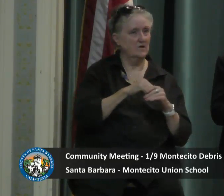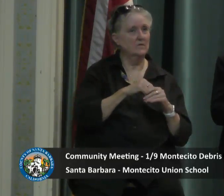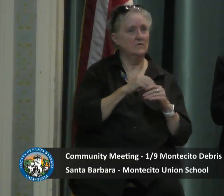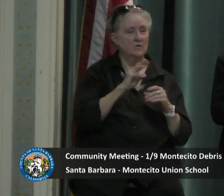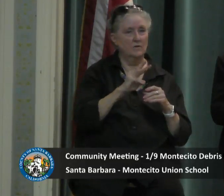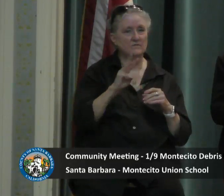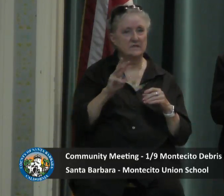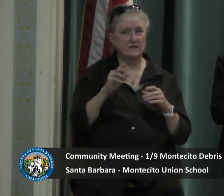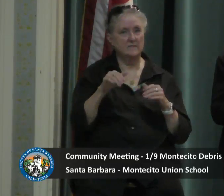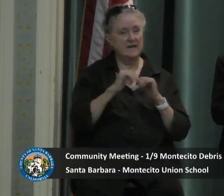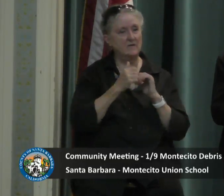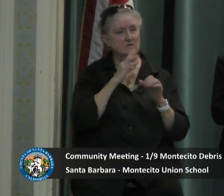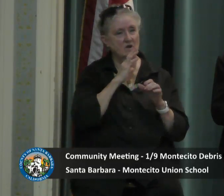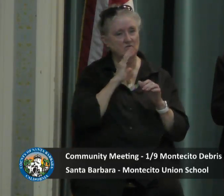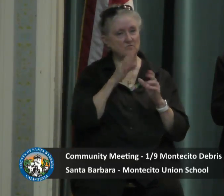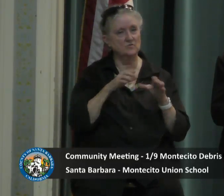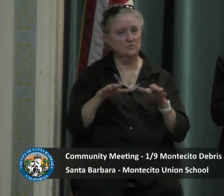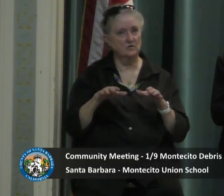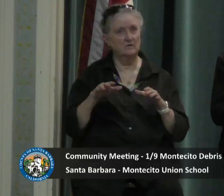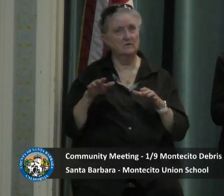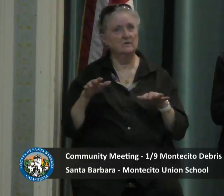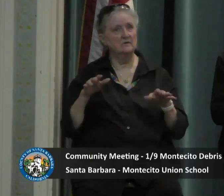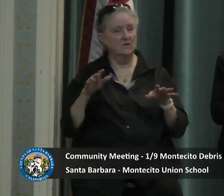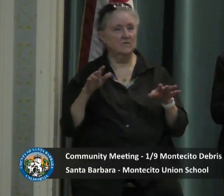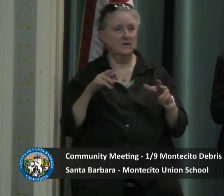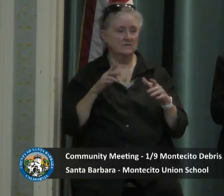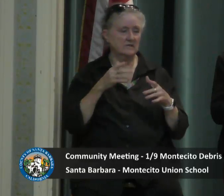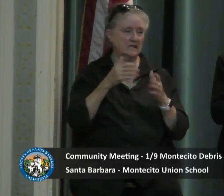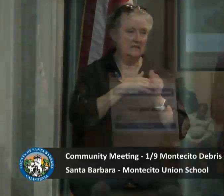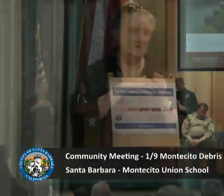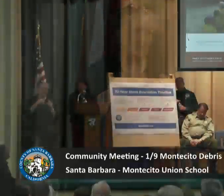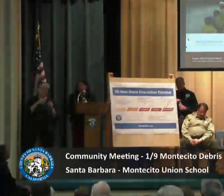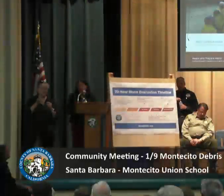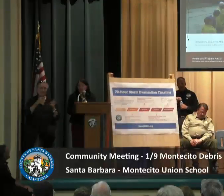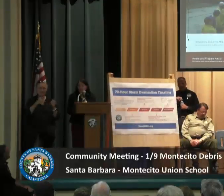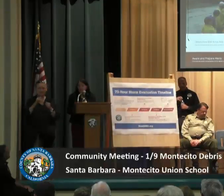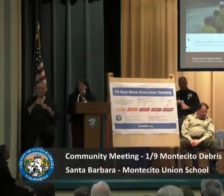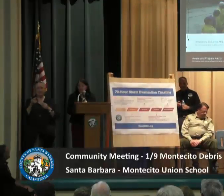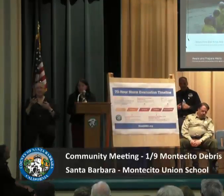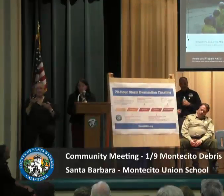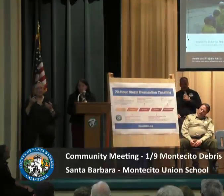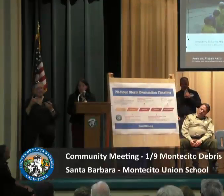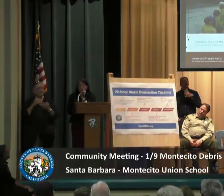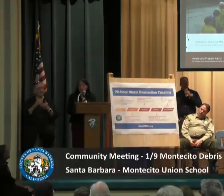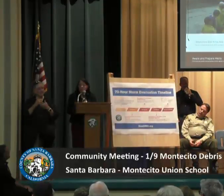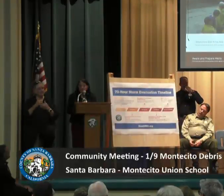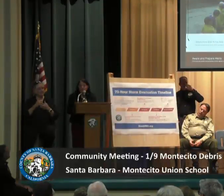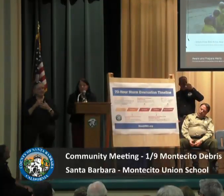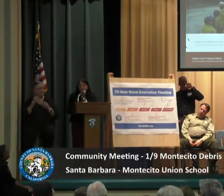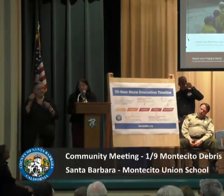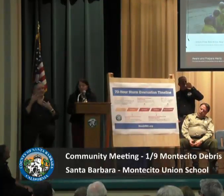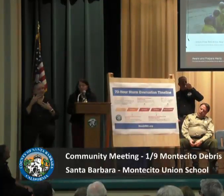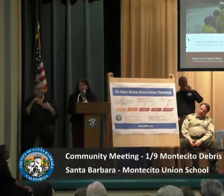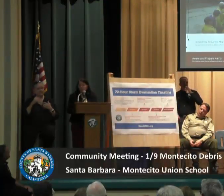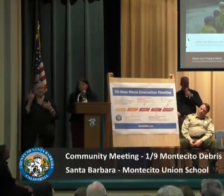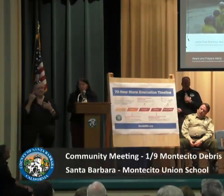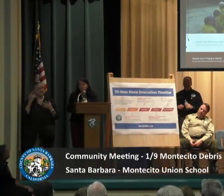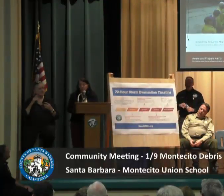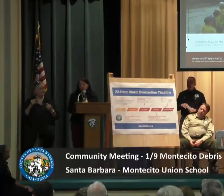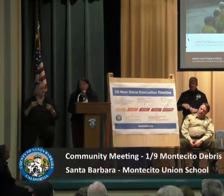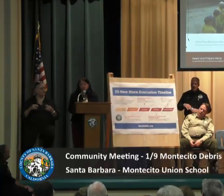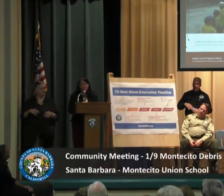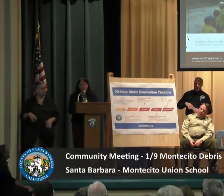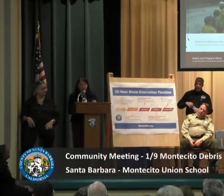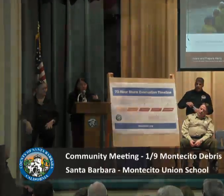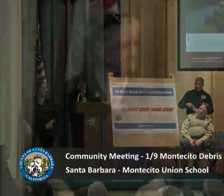to talk to children about this event. So, and again, if you have any questions or anything else that we can help support, that's what we're here to do. So